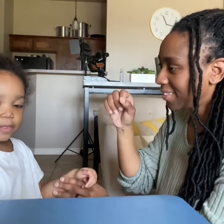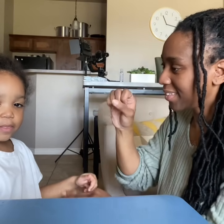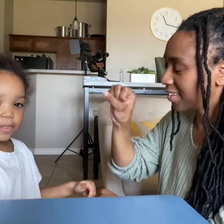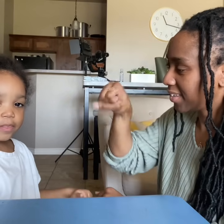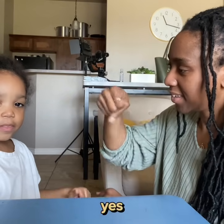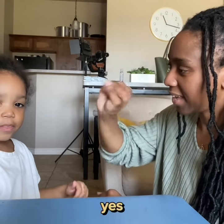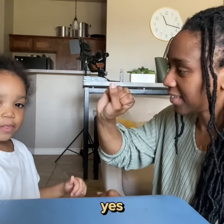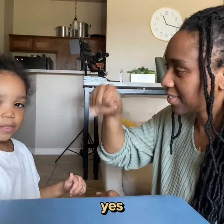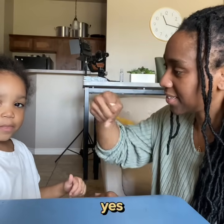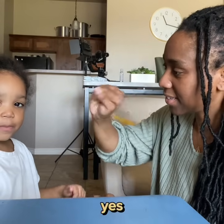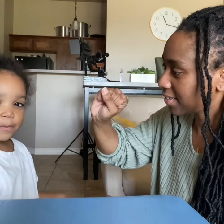Yes?